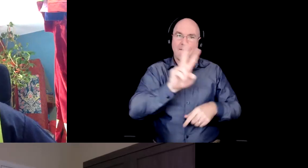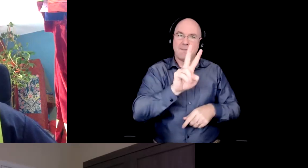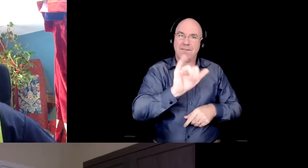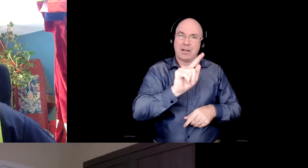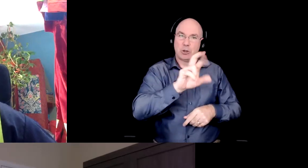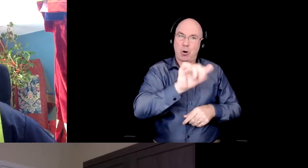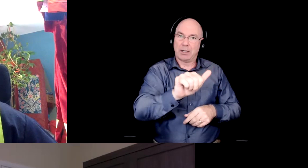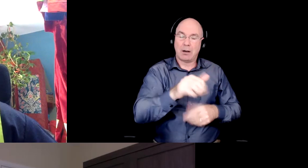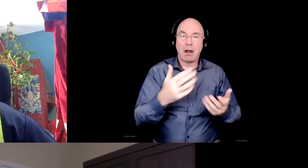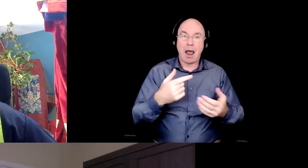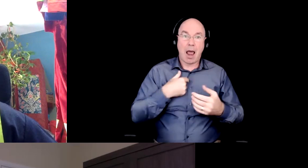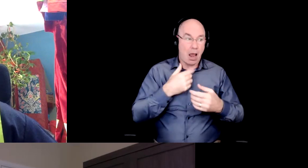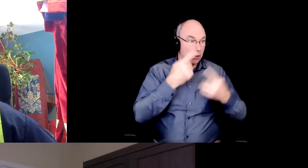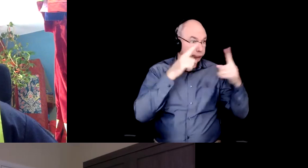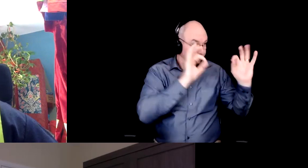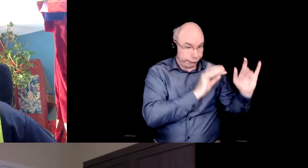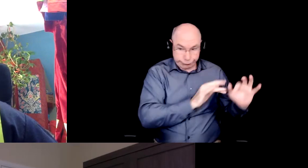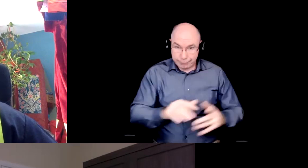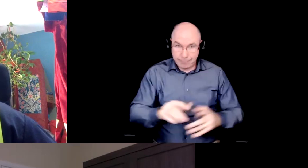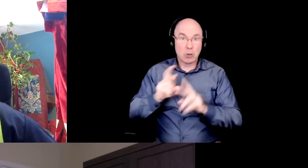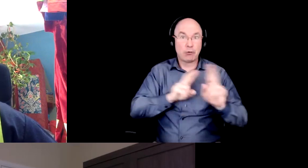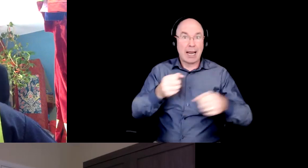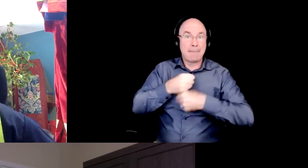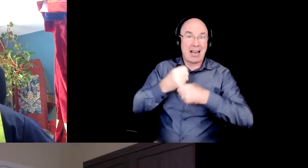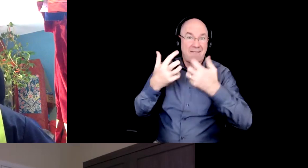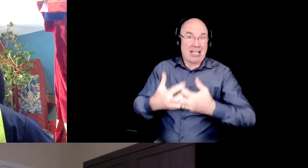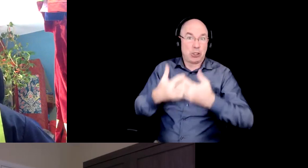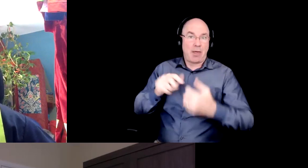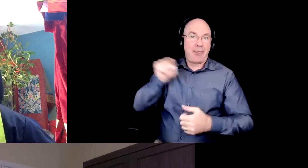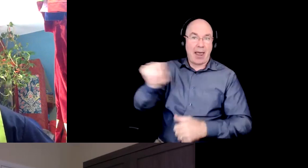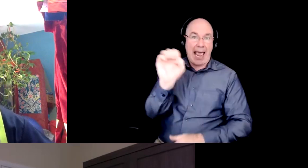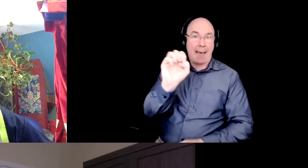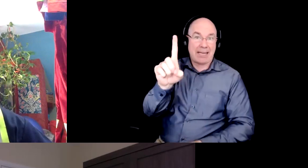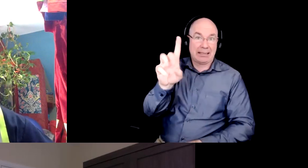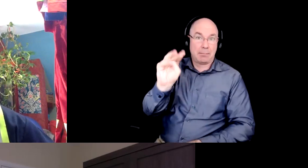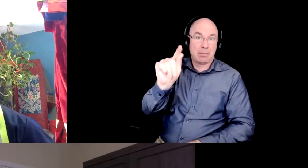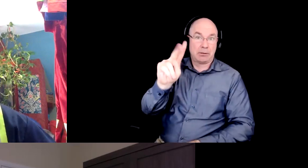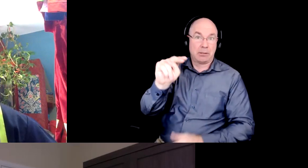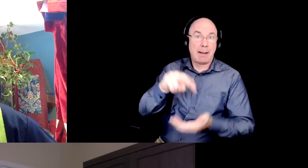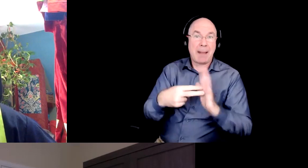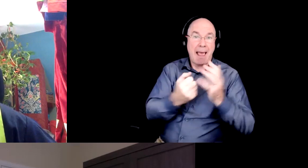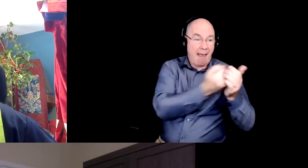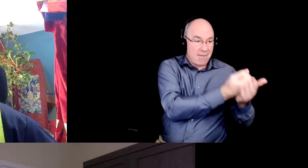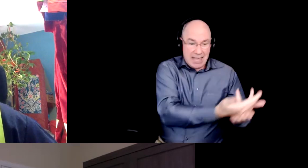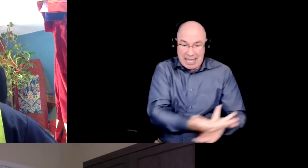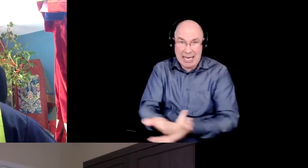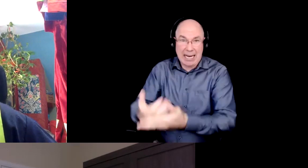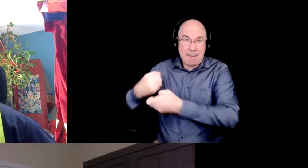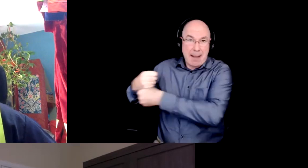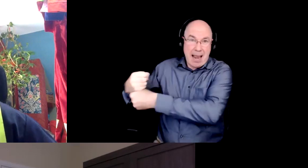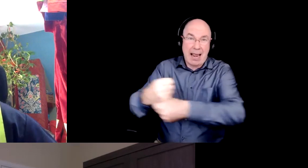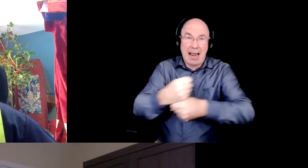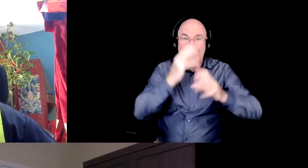in Edmonton. So that meant we were able to offer a 100% Canadian content for that project, which